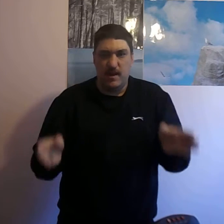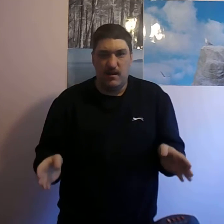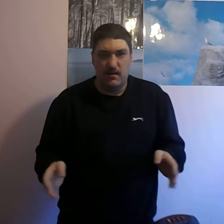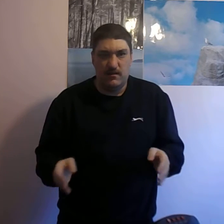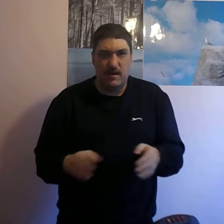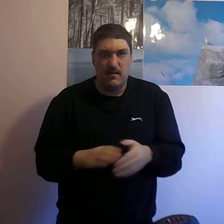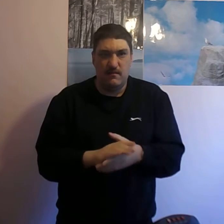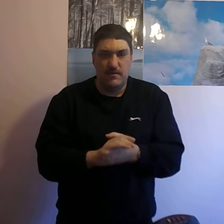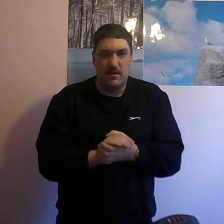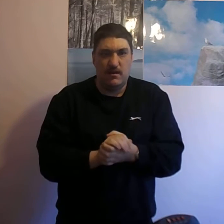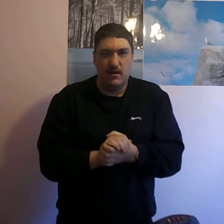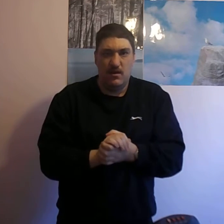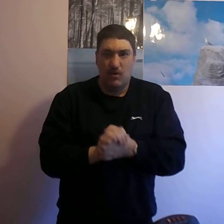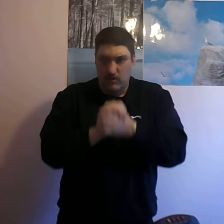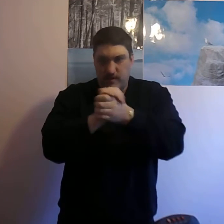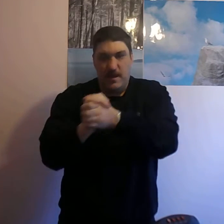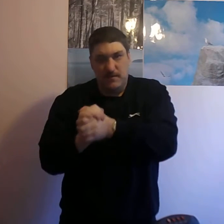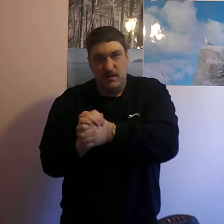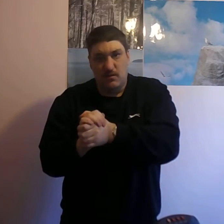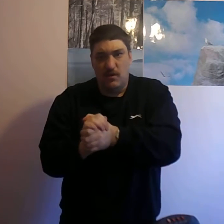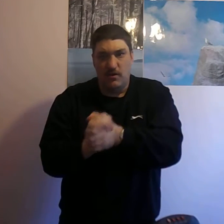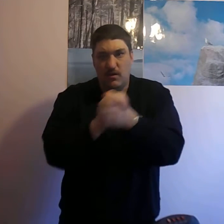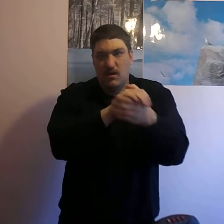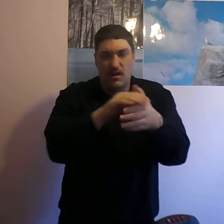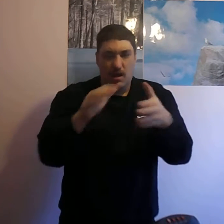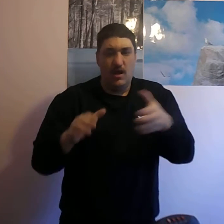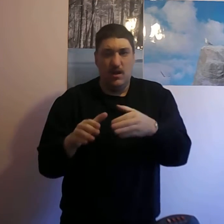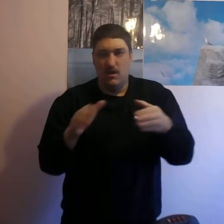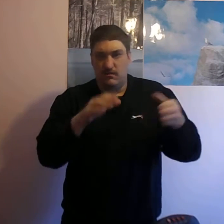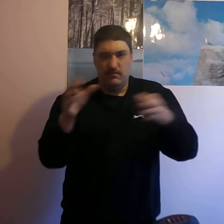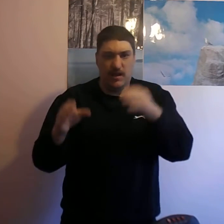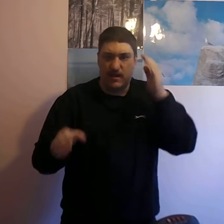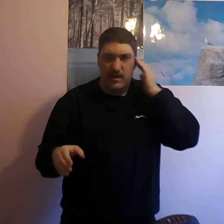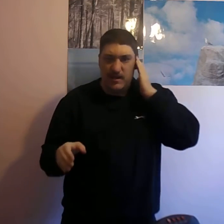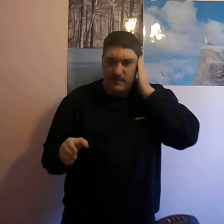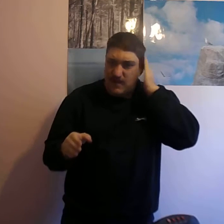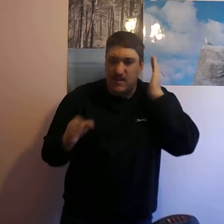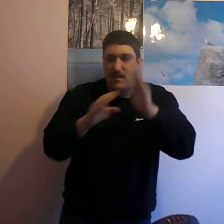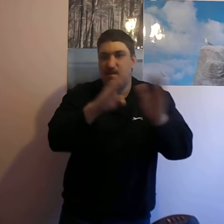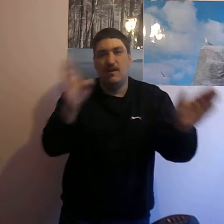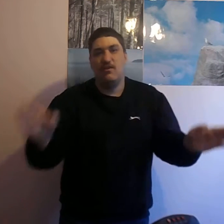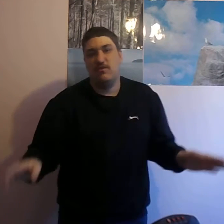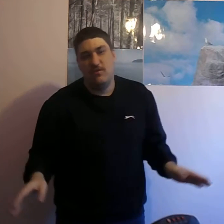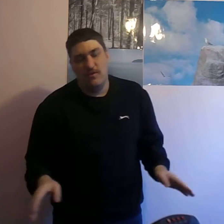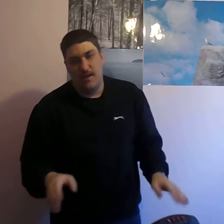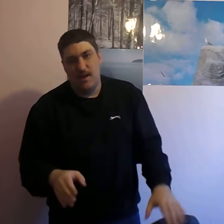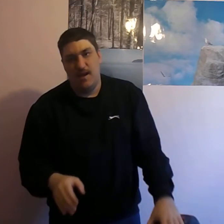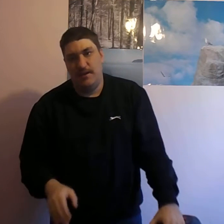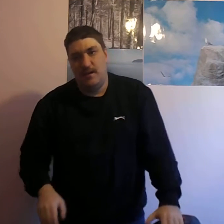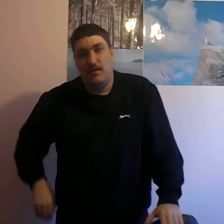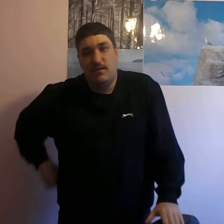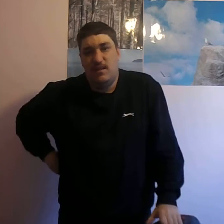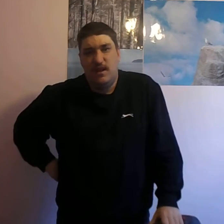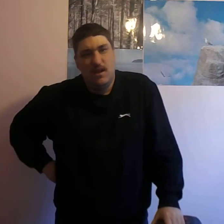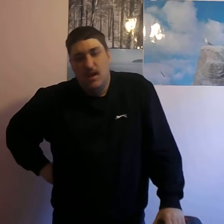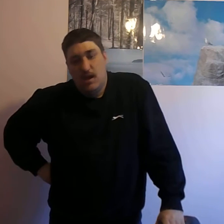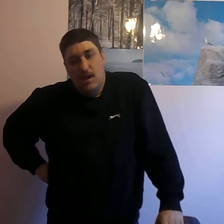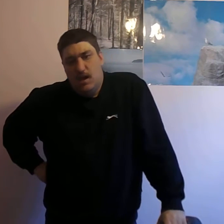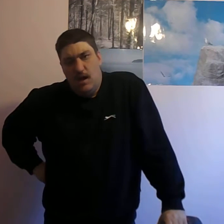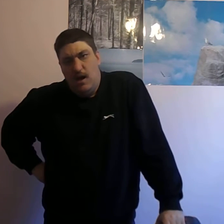as a test subject or accepted as one. Like I said, it's a long story, and honestly,